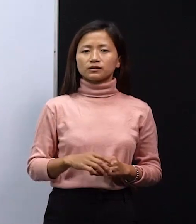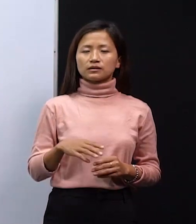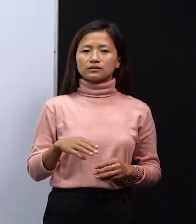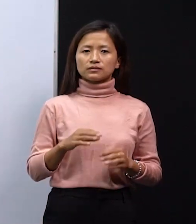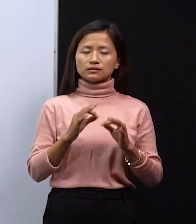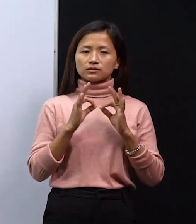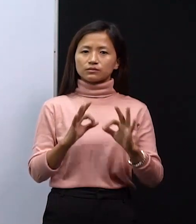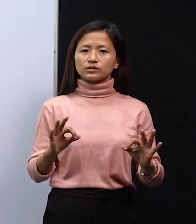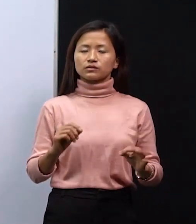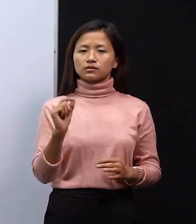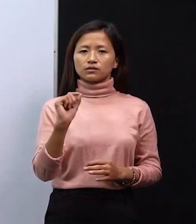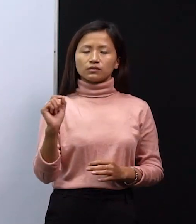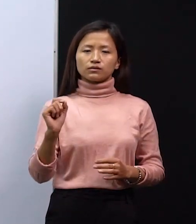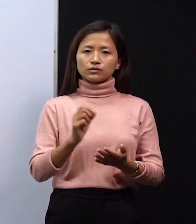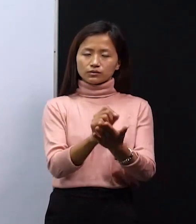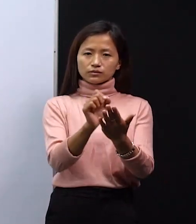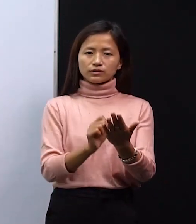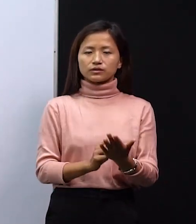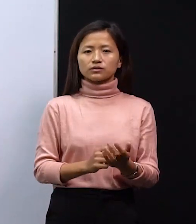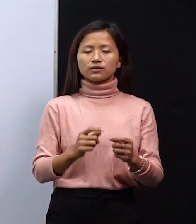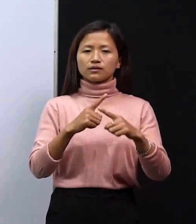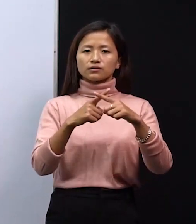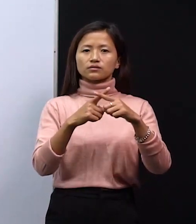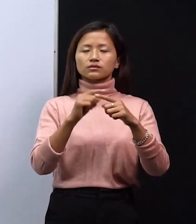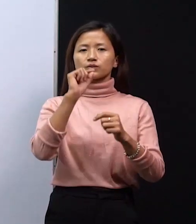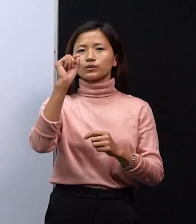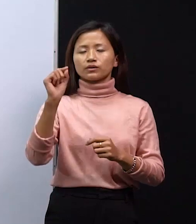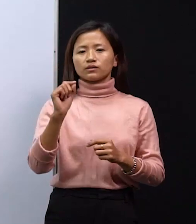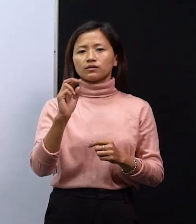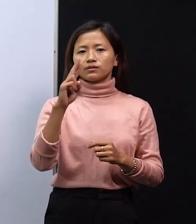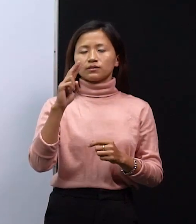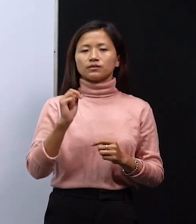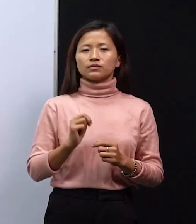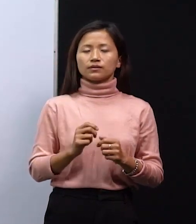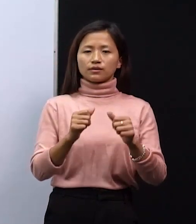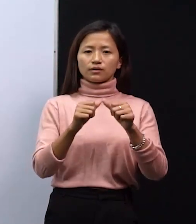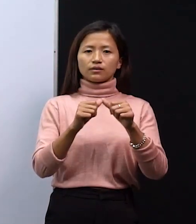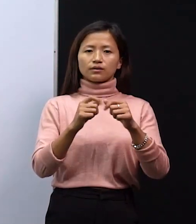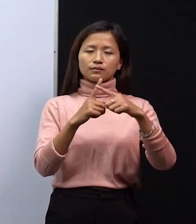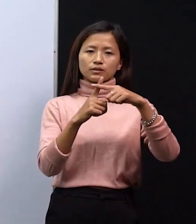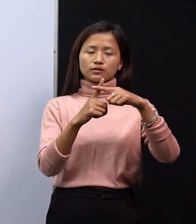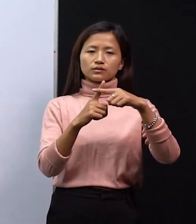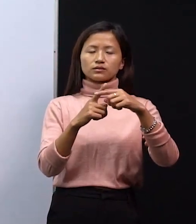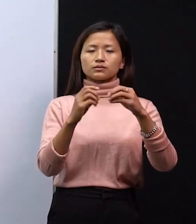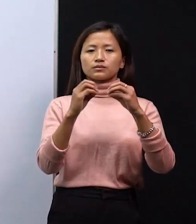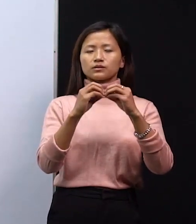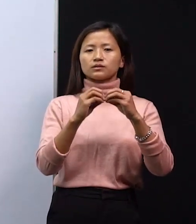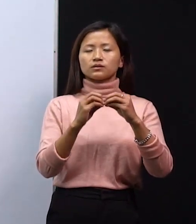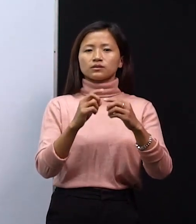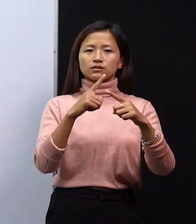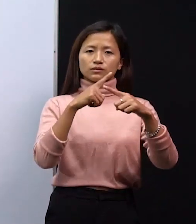write it as x square plus a plus b into